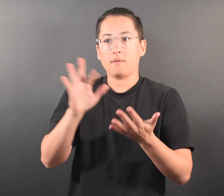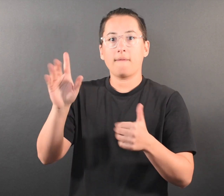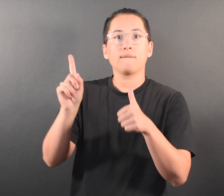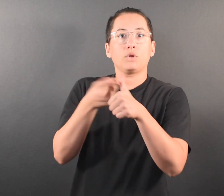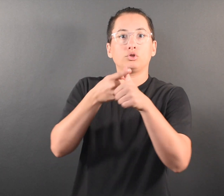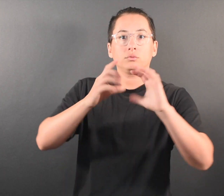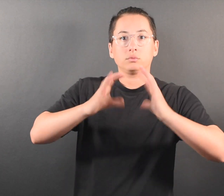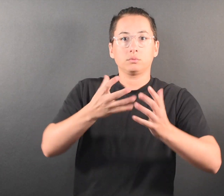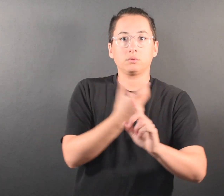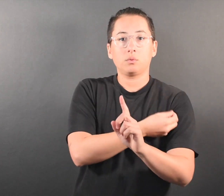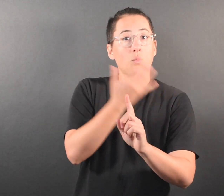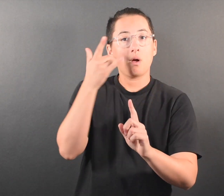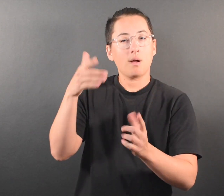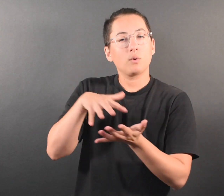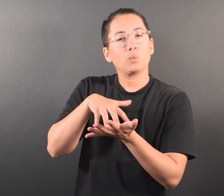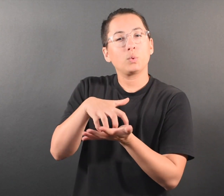of their primary series.